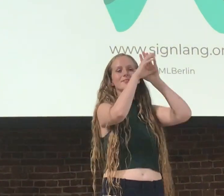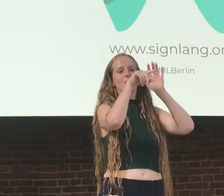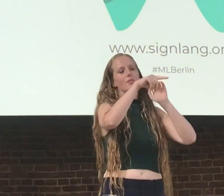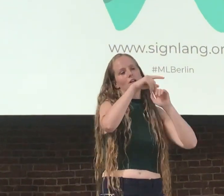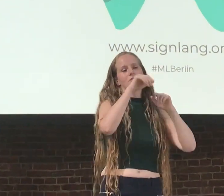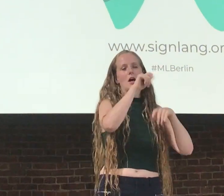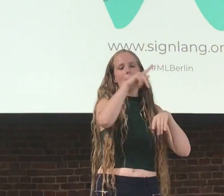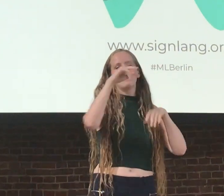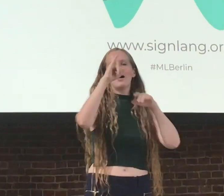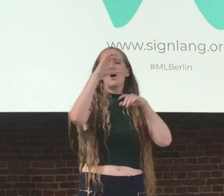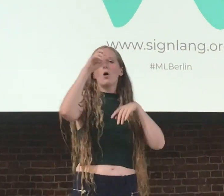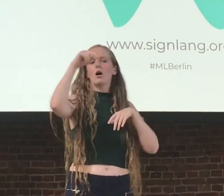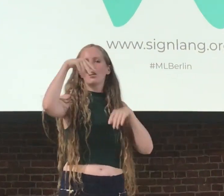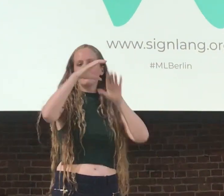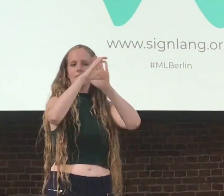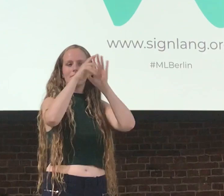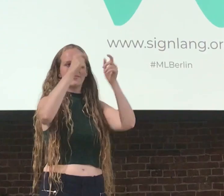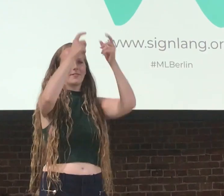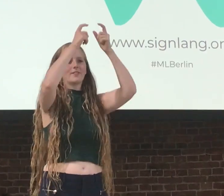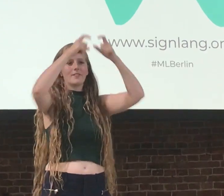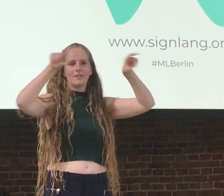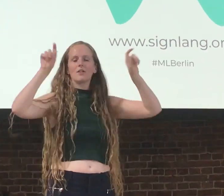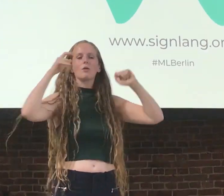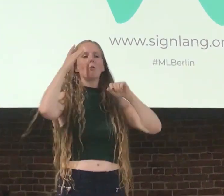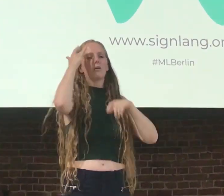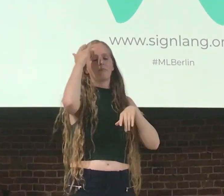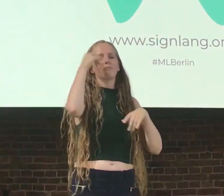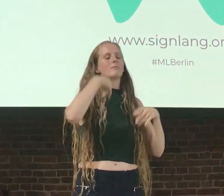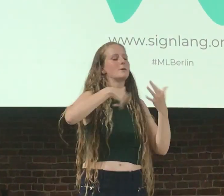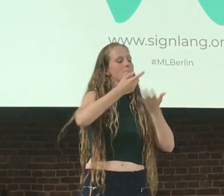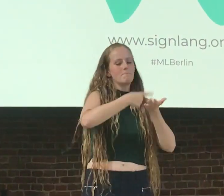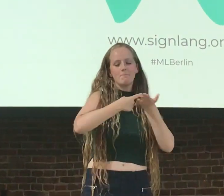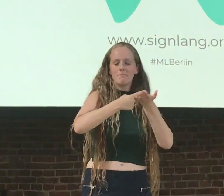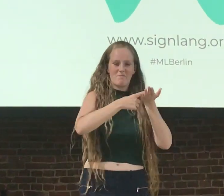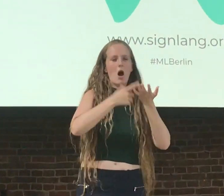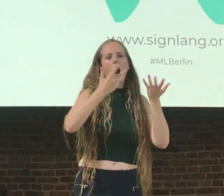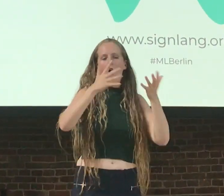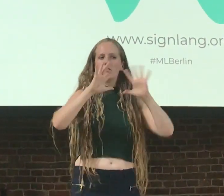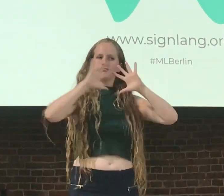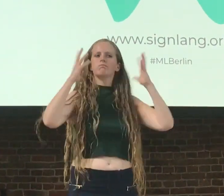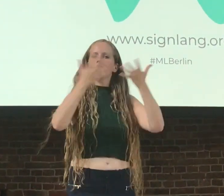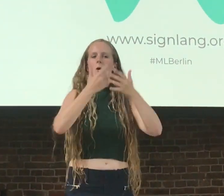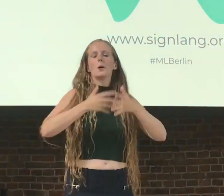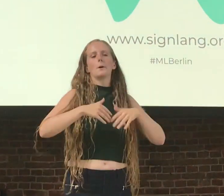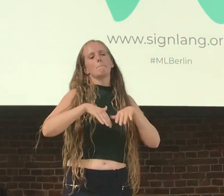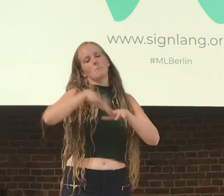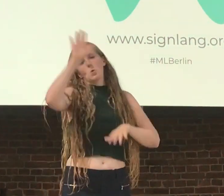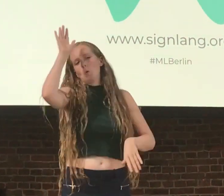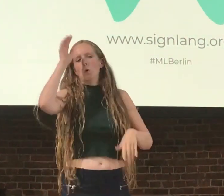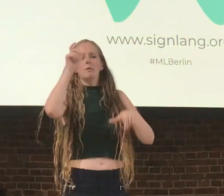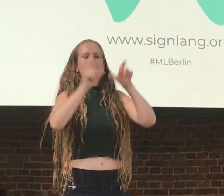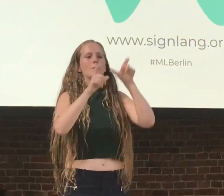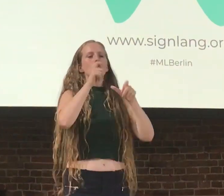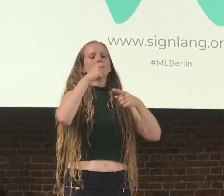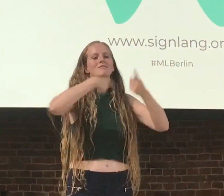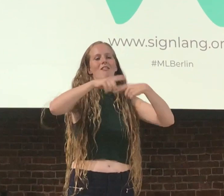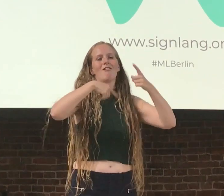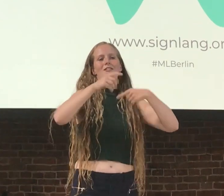As you can see, the icon that we've come up with here, it actually comes from a sign